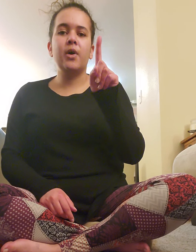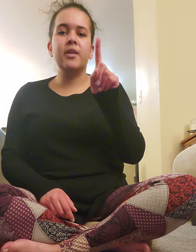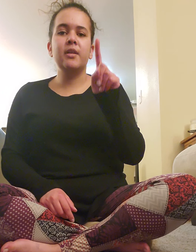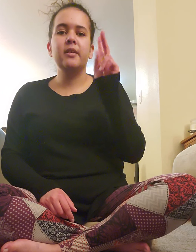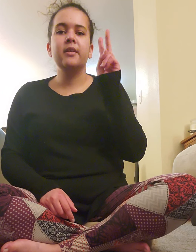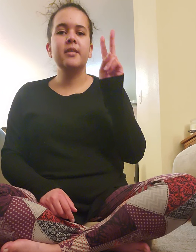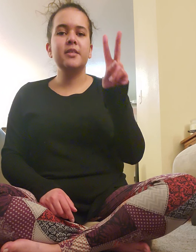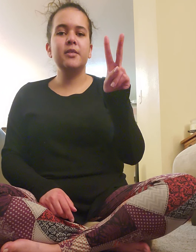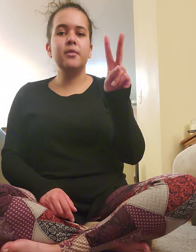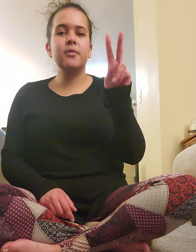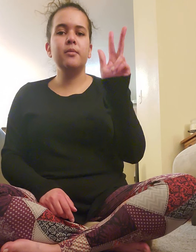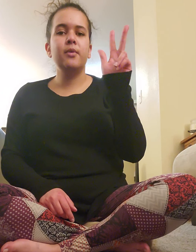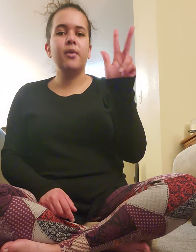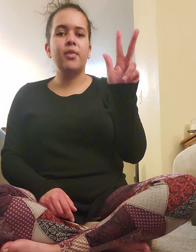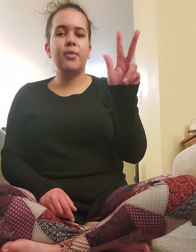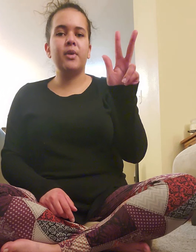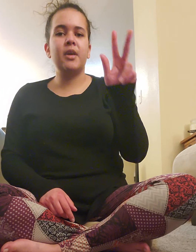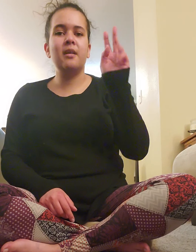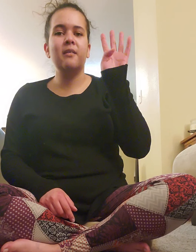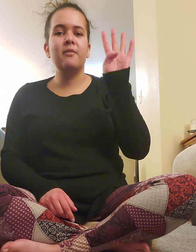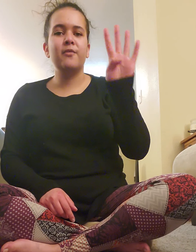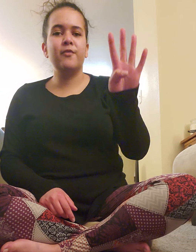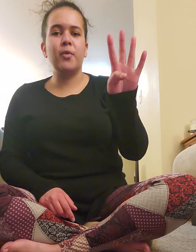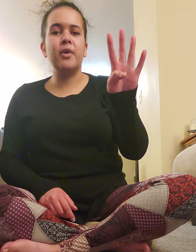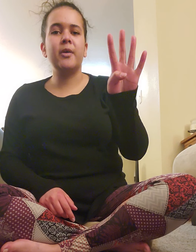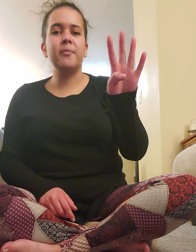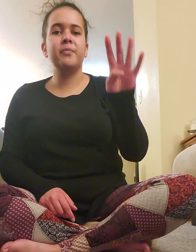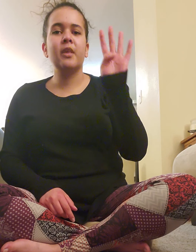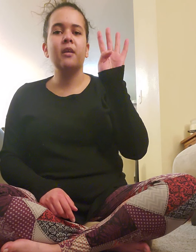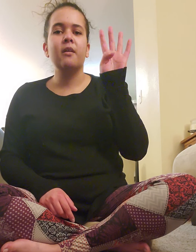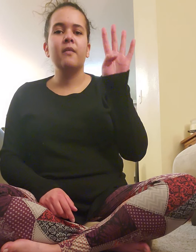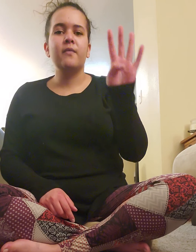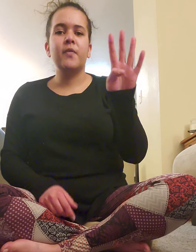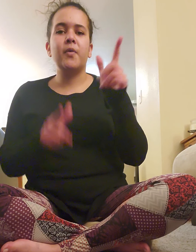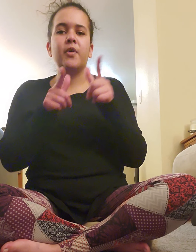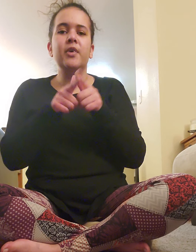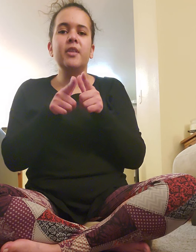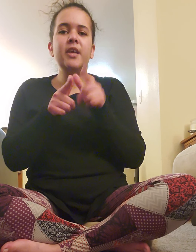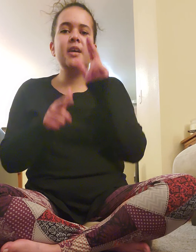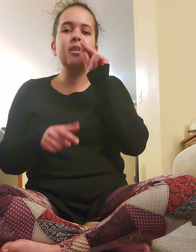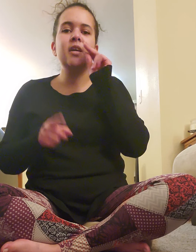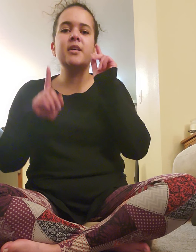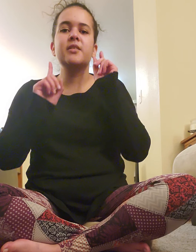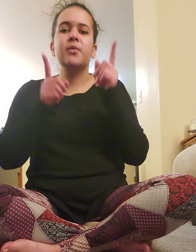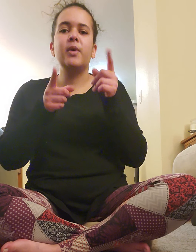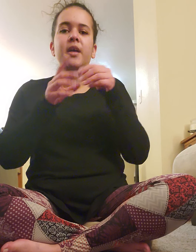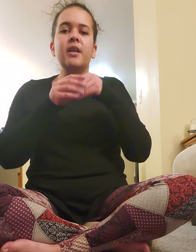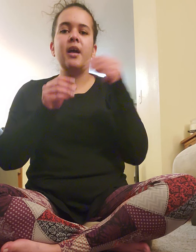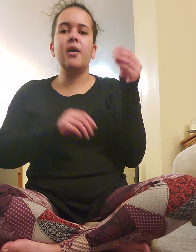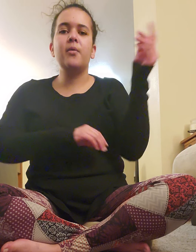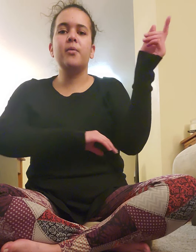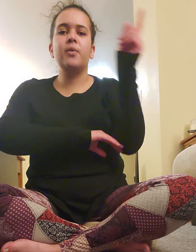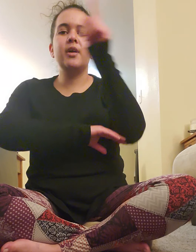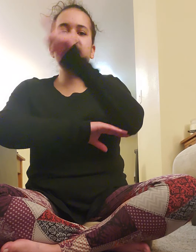One, two, three, four. Four little ducks went out one